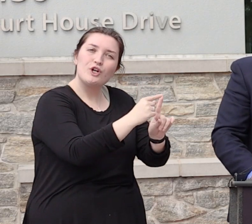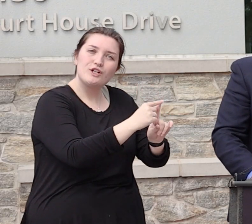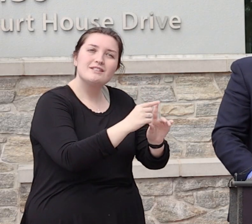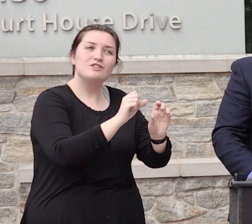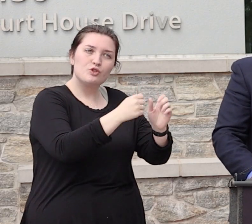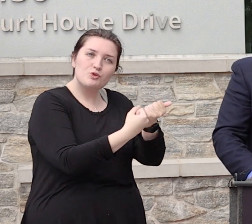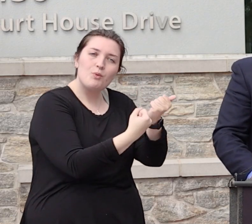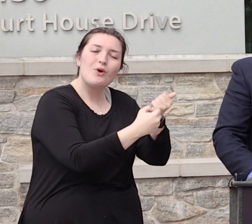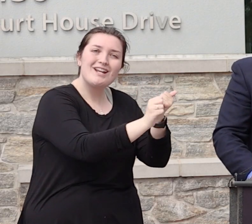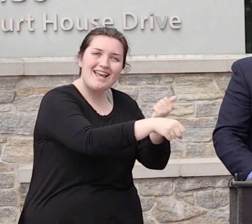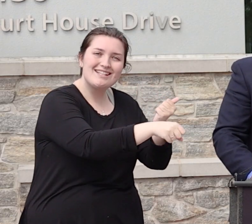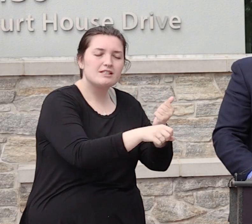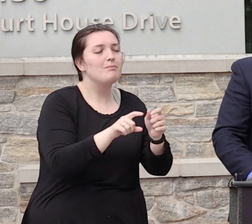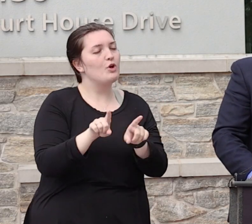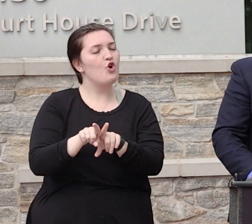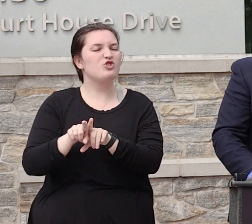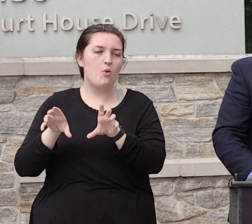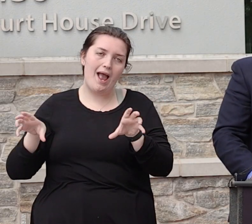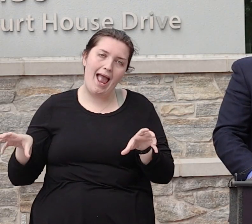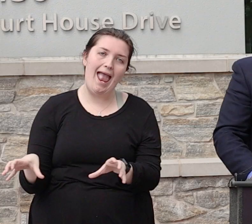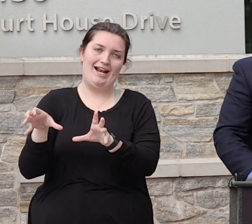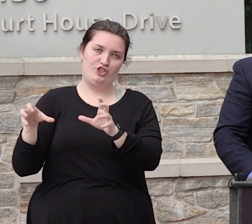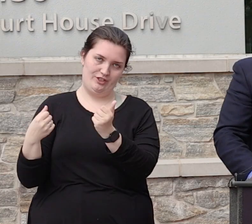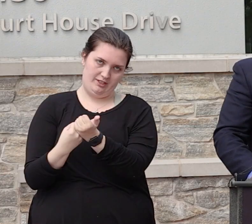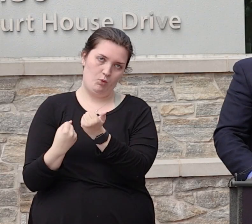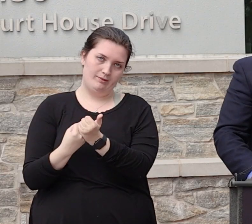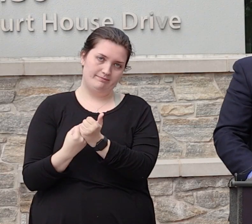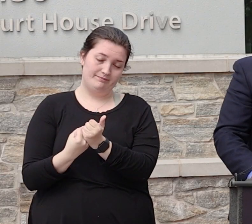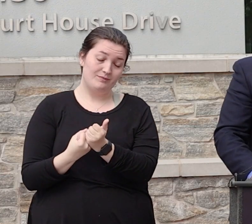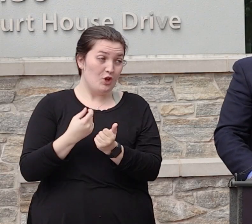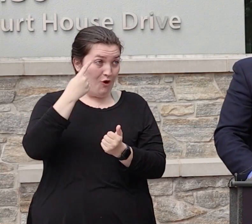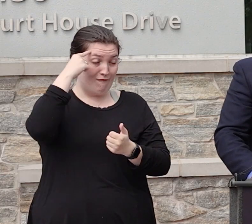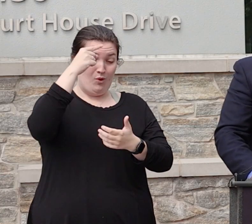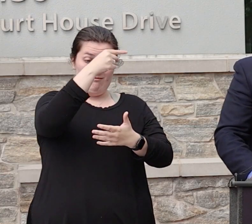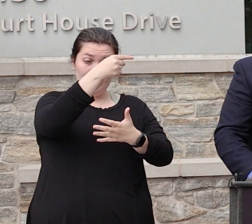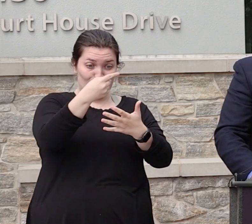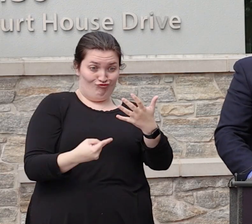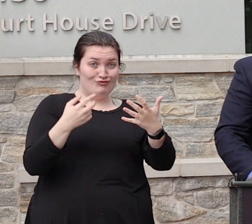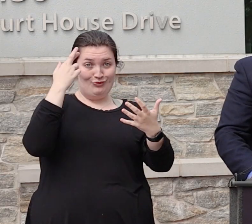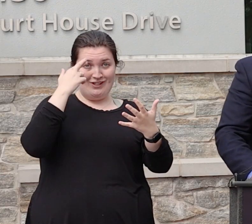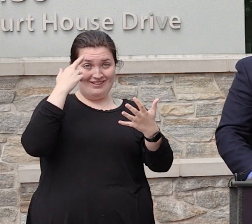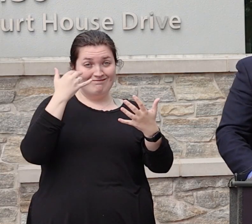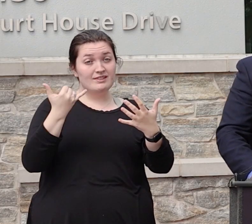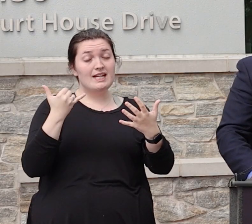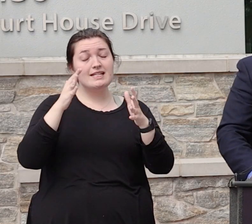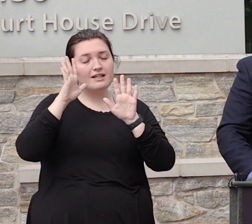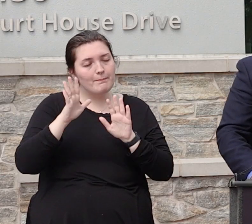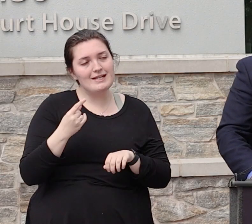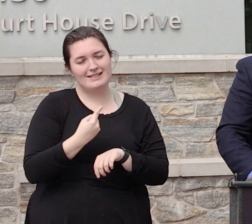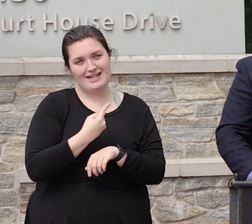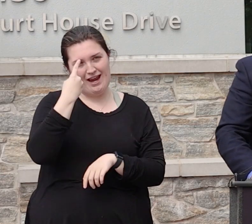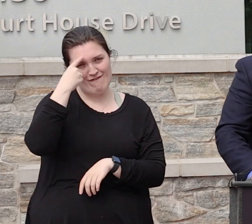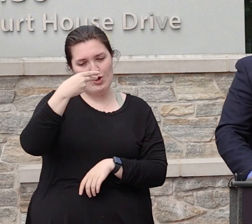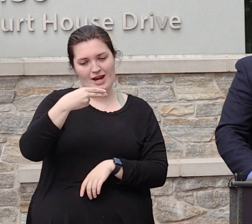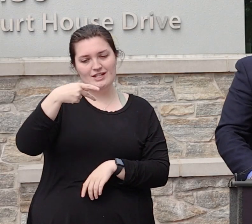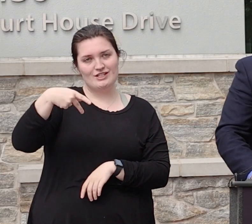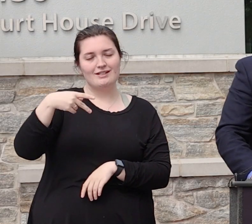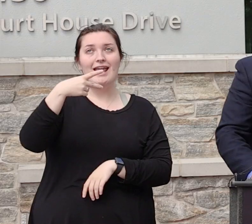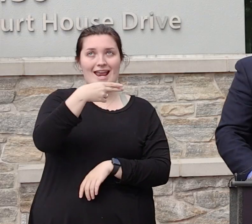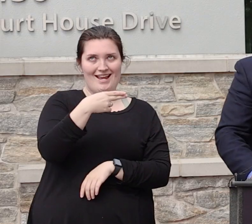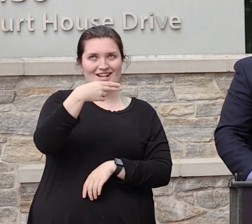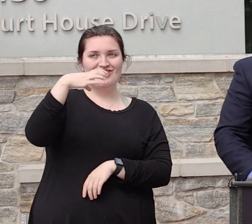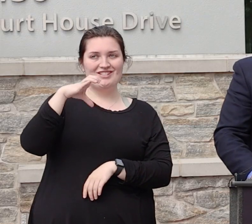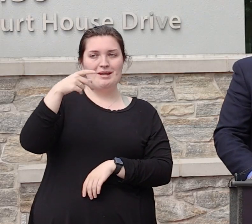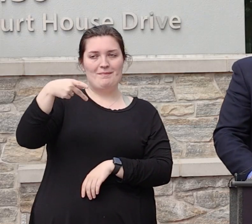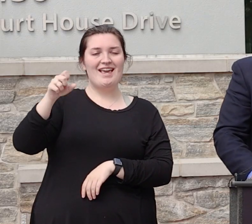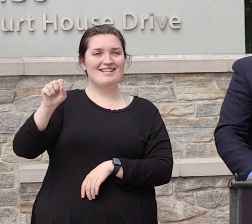action. For all these reasons, today is truly a great day for the Howard County Public School System and a great day for Howard County